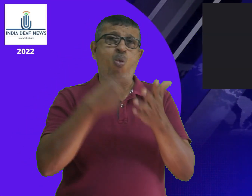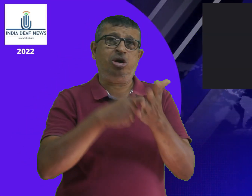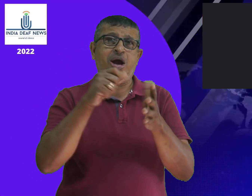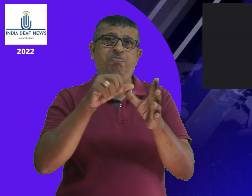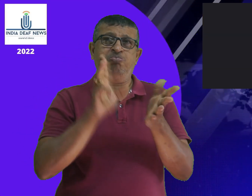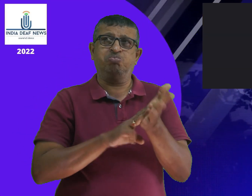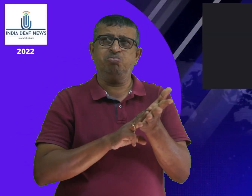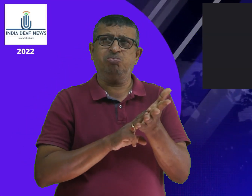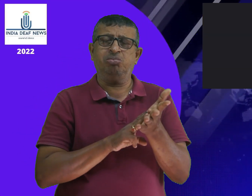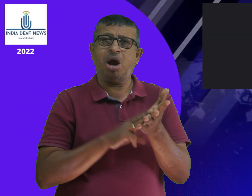Thank you.